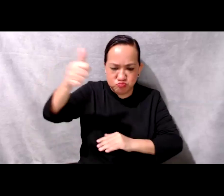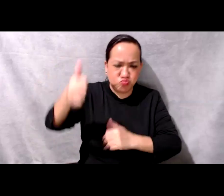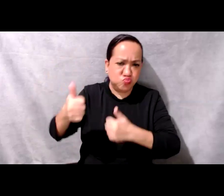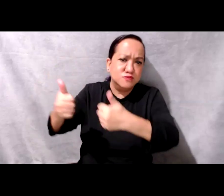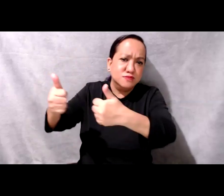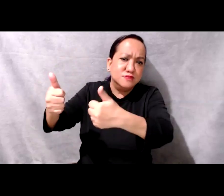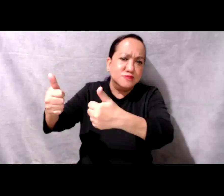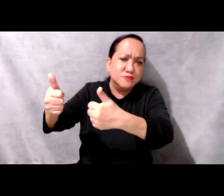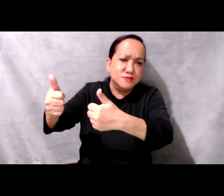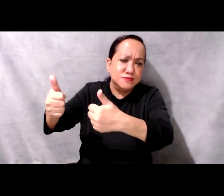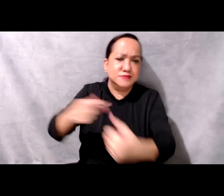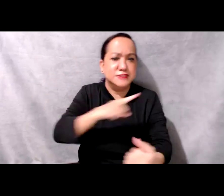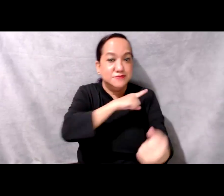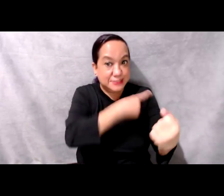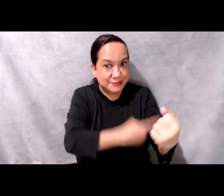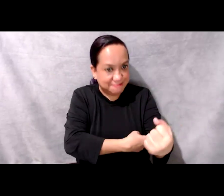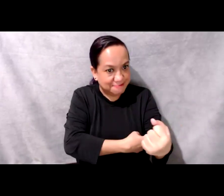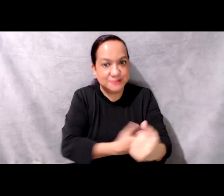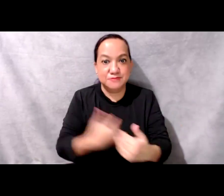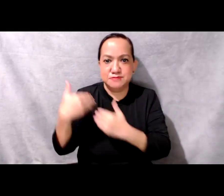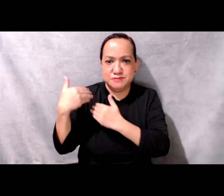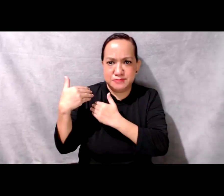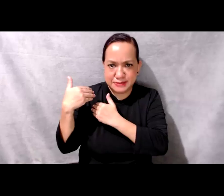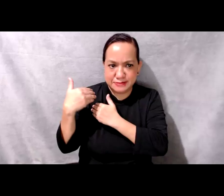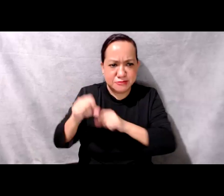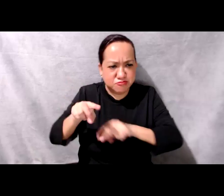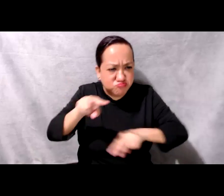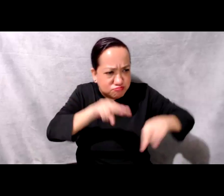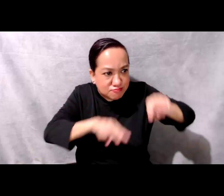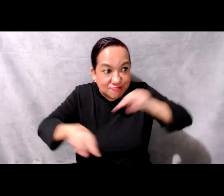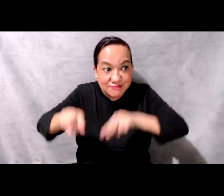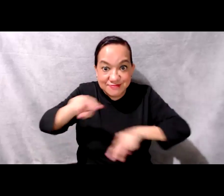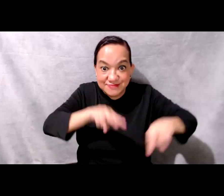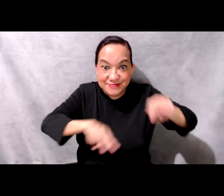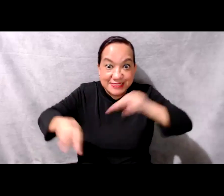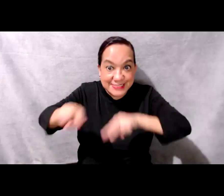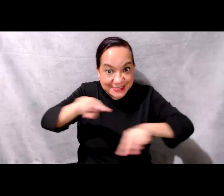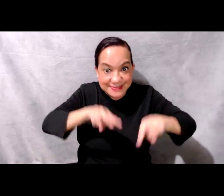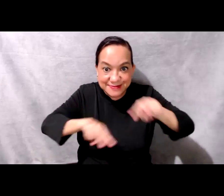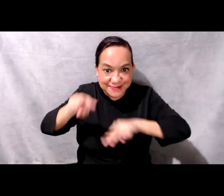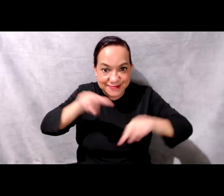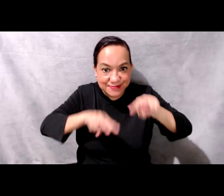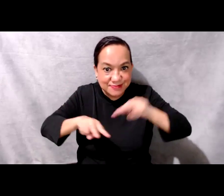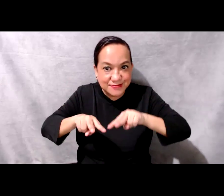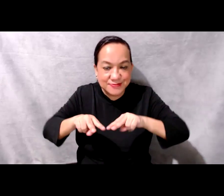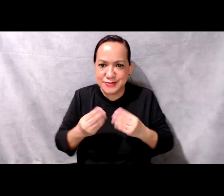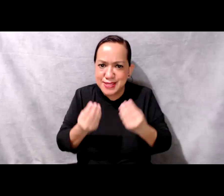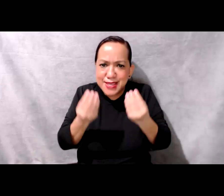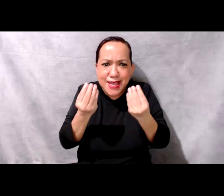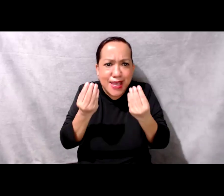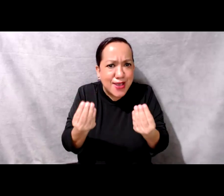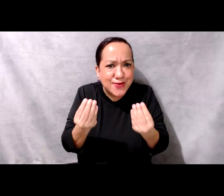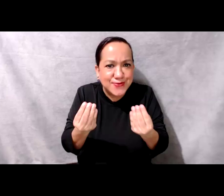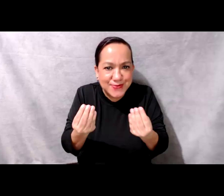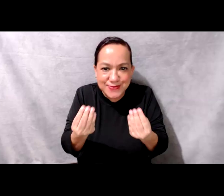review. And overall, I think you have a lot of ideas about from removal of good faith engagement, for example. But I think overall, what we